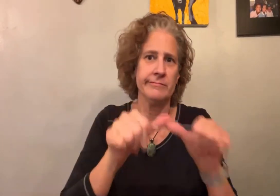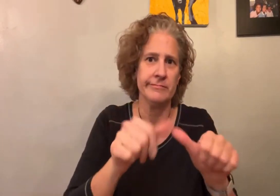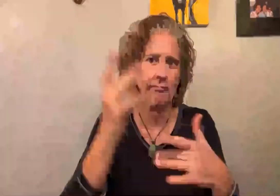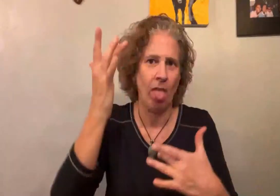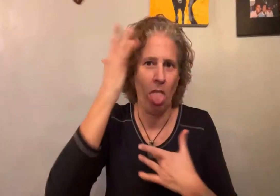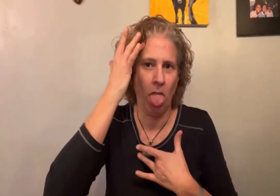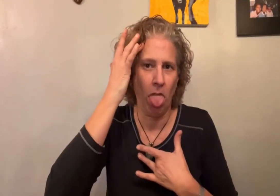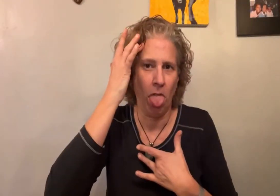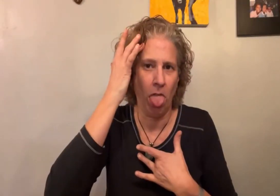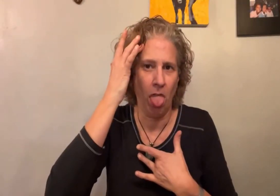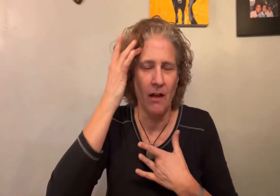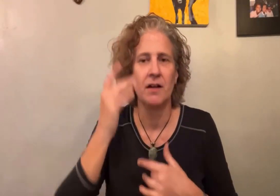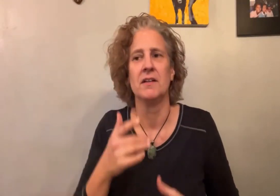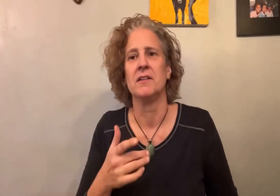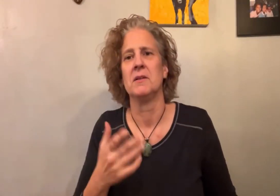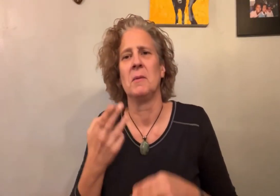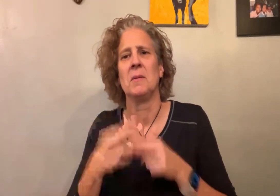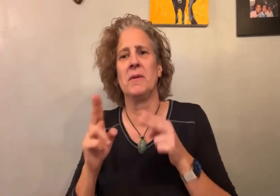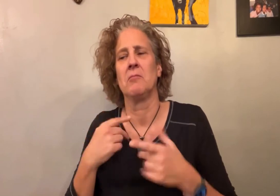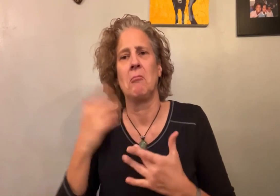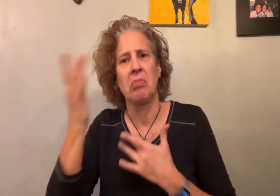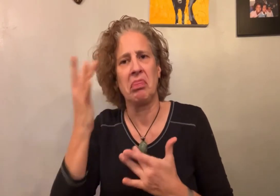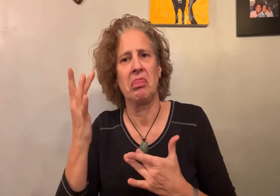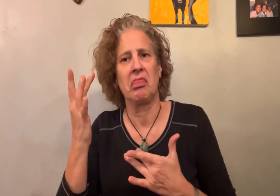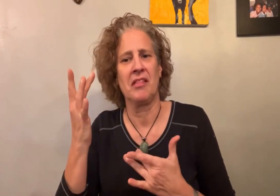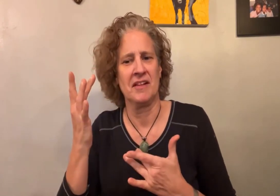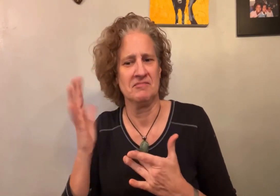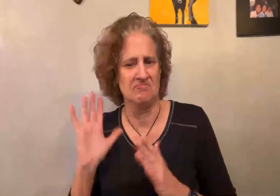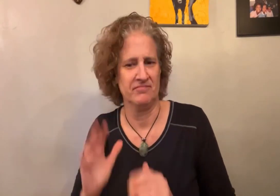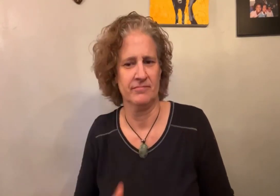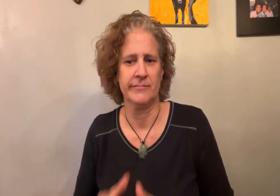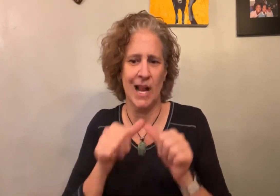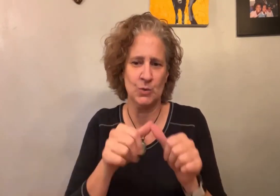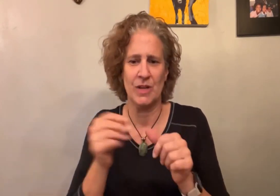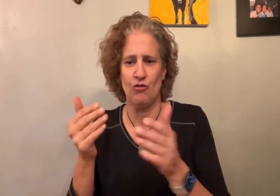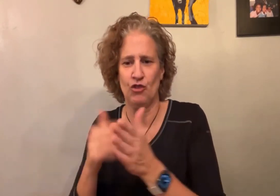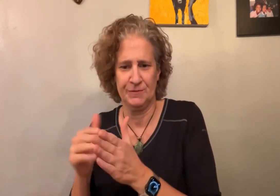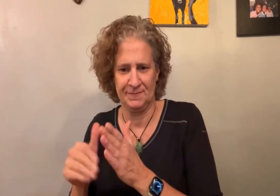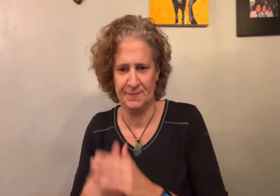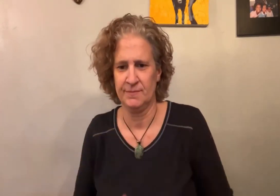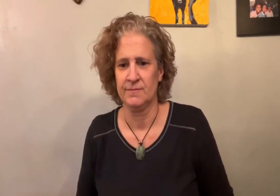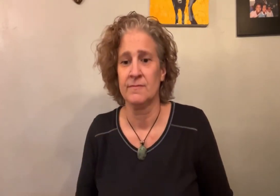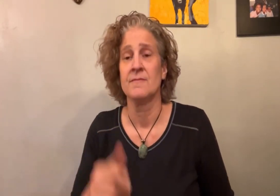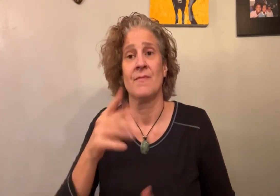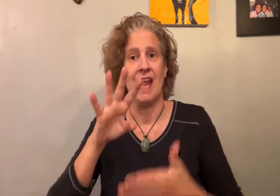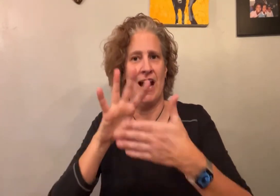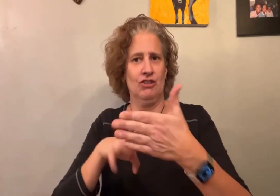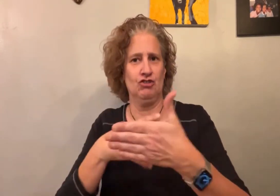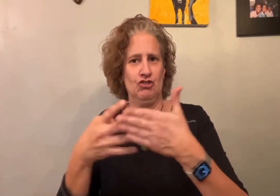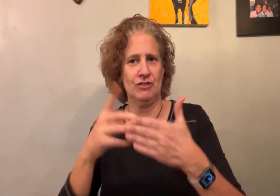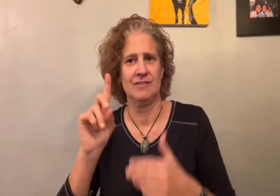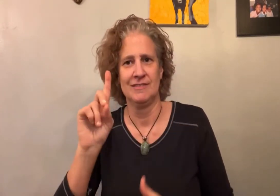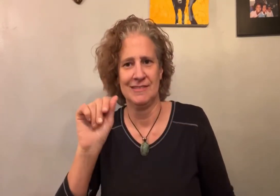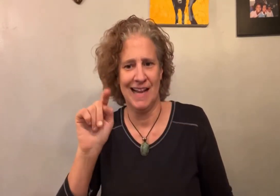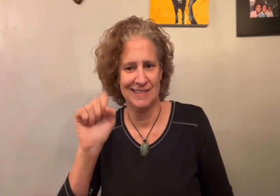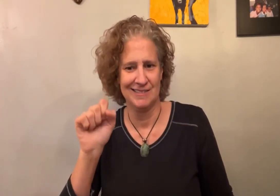whether something's for a short period versus a long period, the concepts of an acute illness versus a chronic illness.